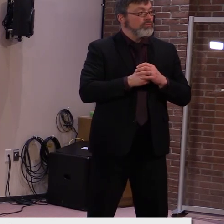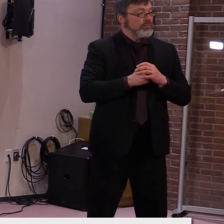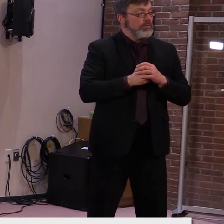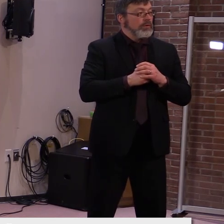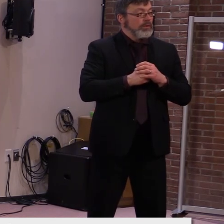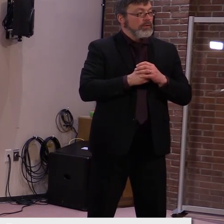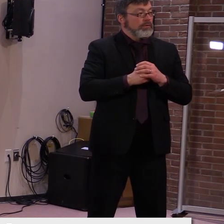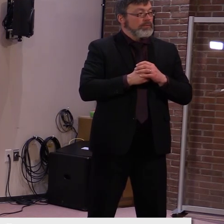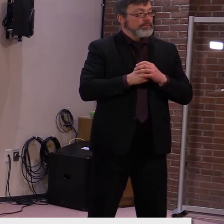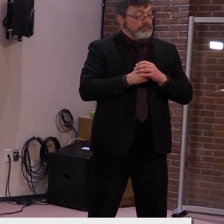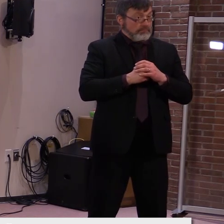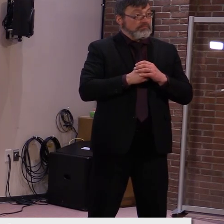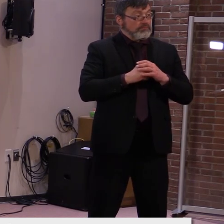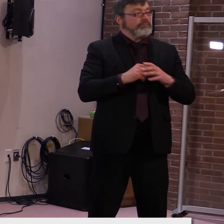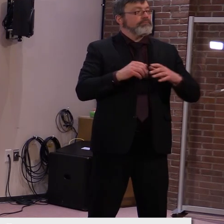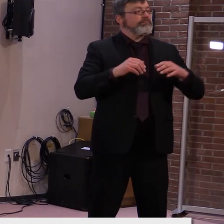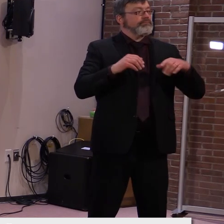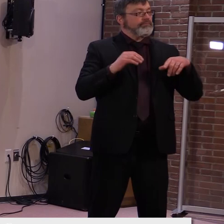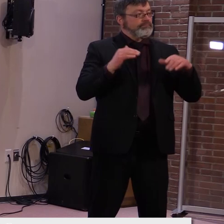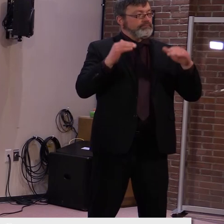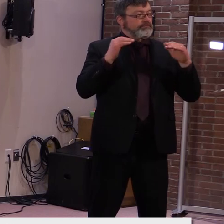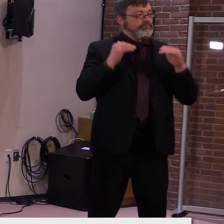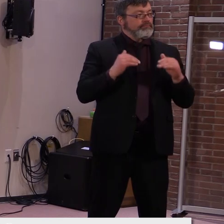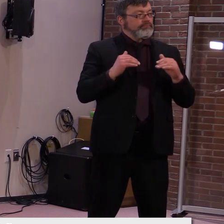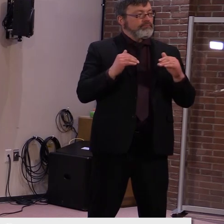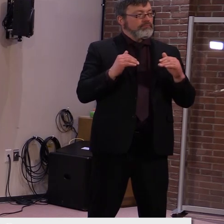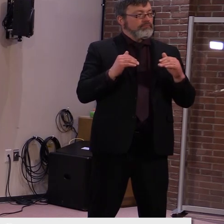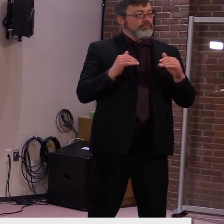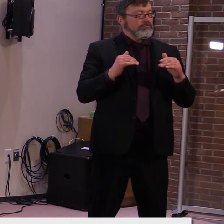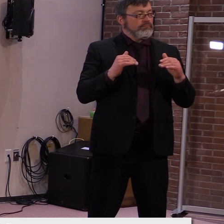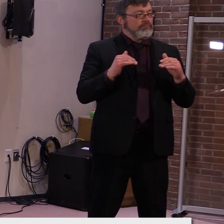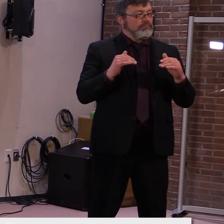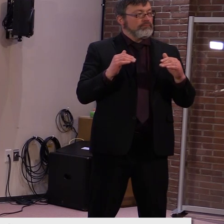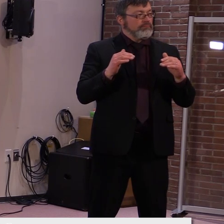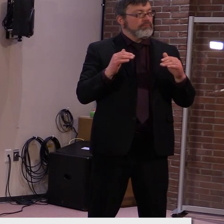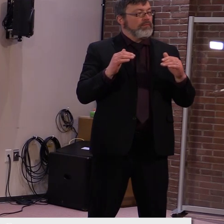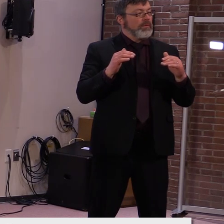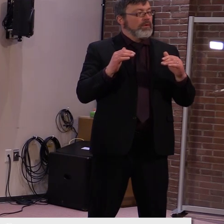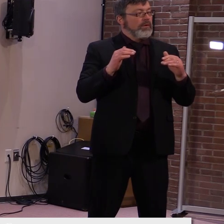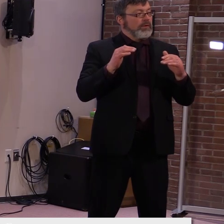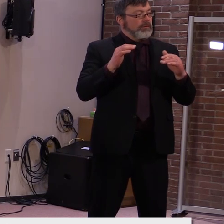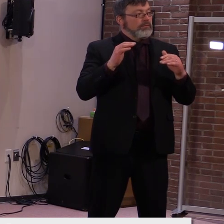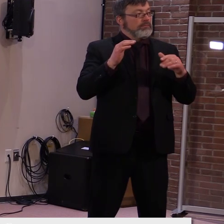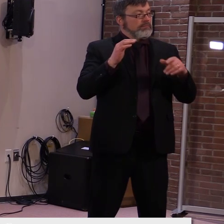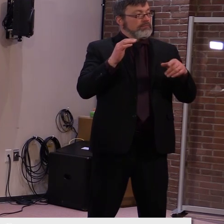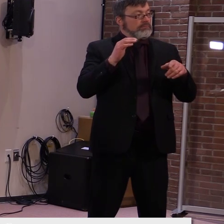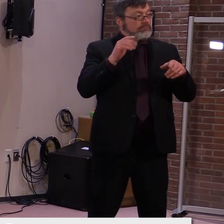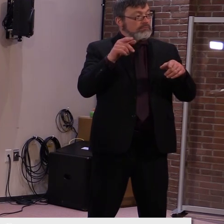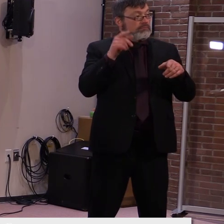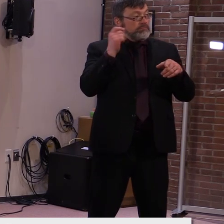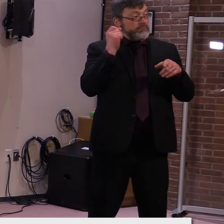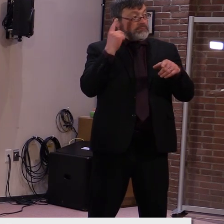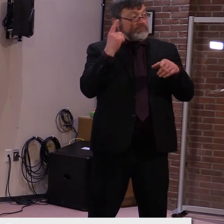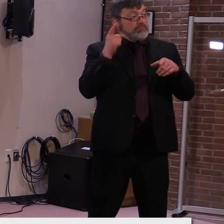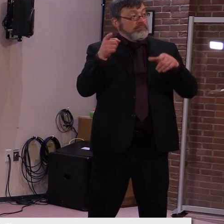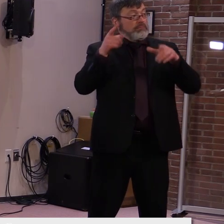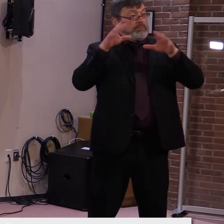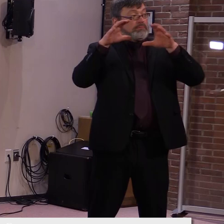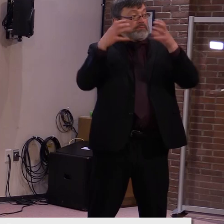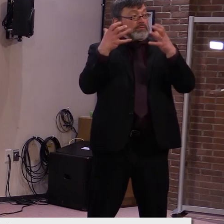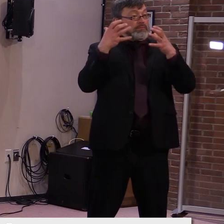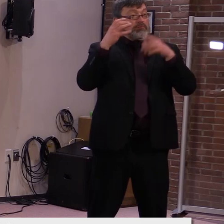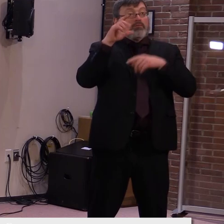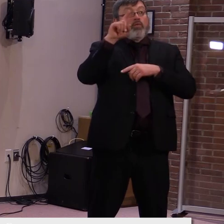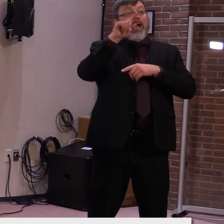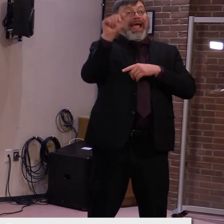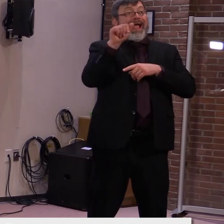state. We have not begun that, but we will be beginning that shortly. Lastly, beginning Monday, March 8th,